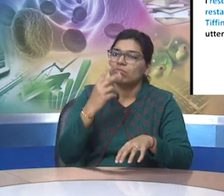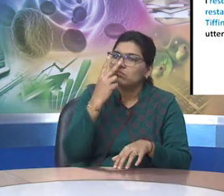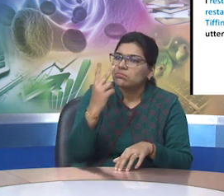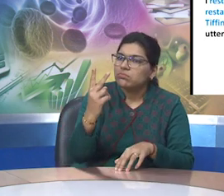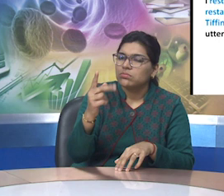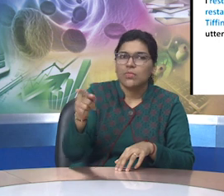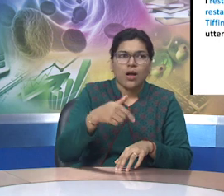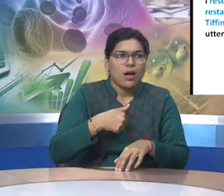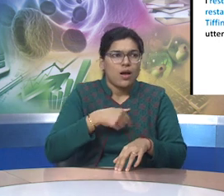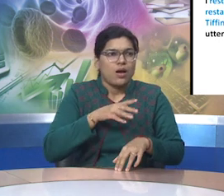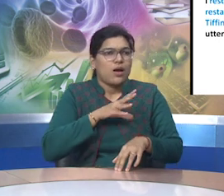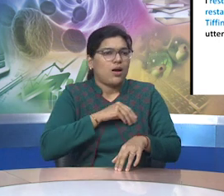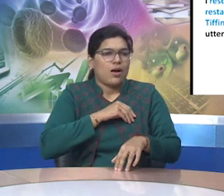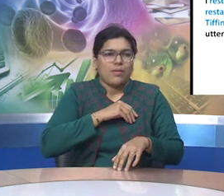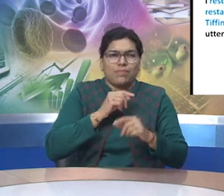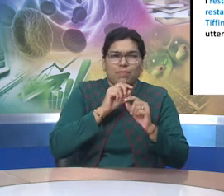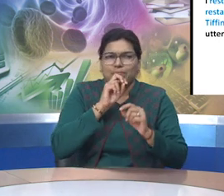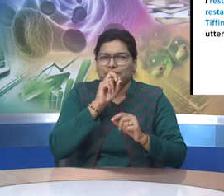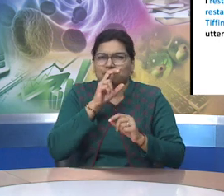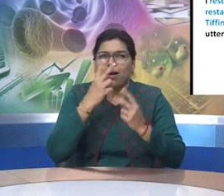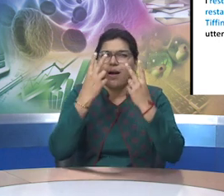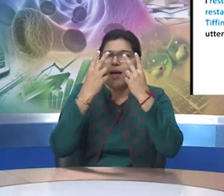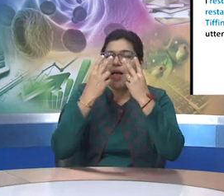They sat quietly